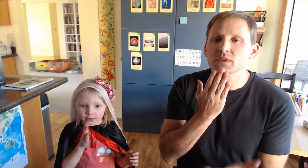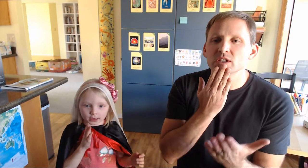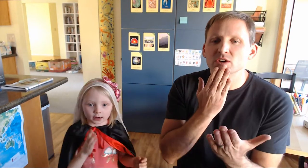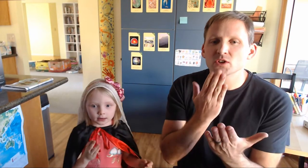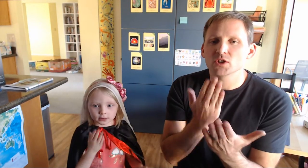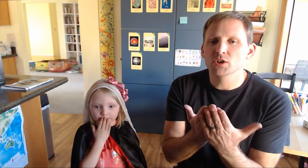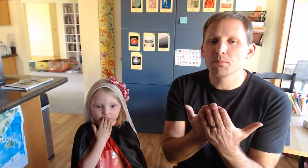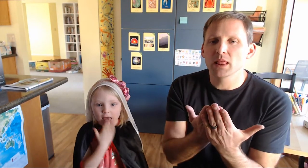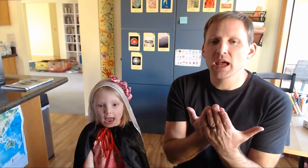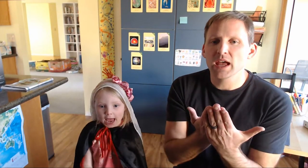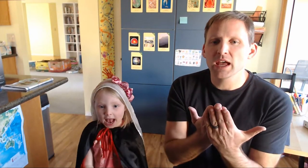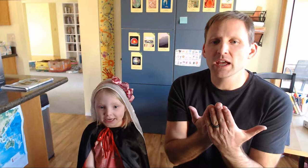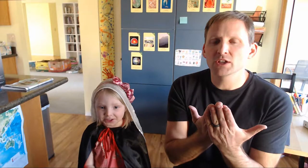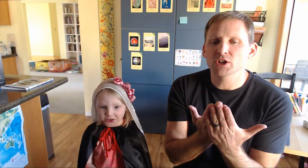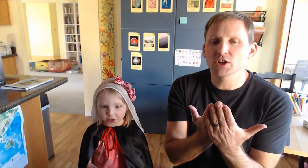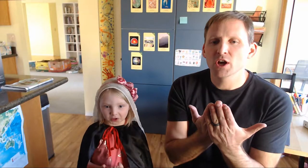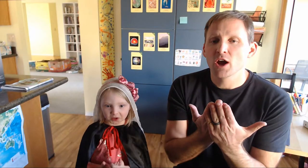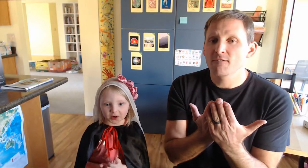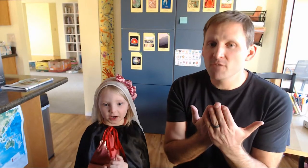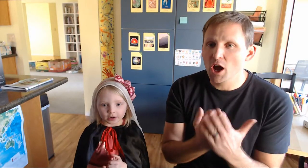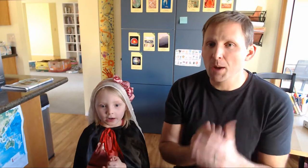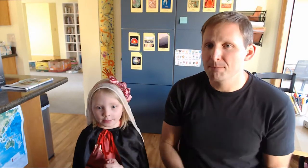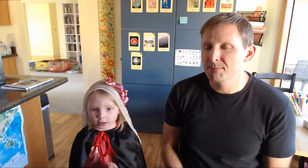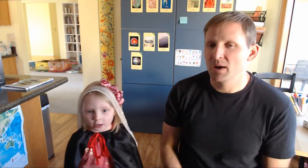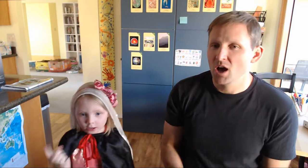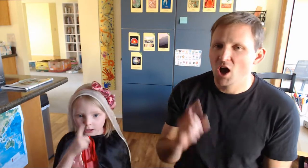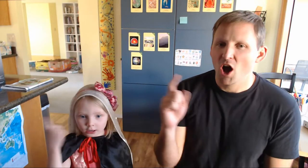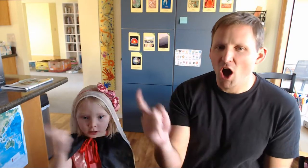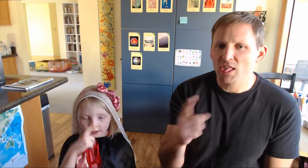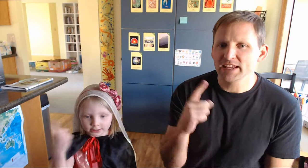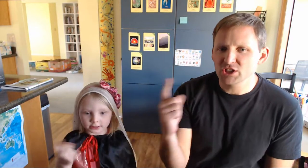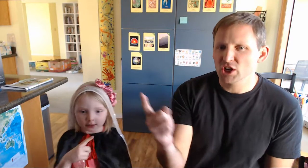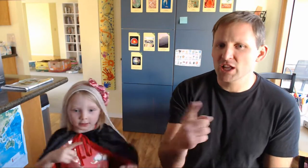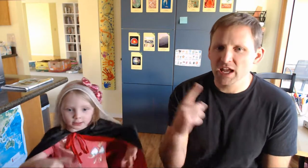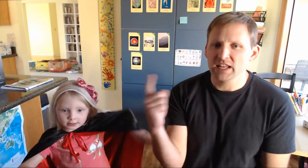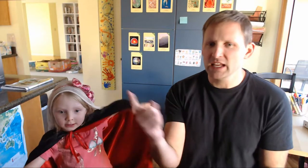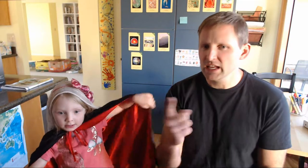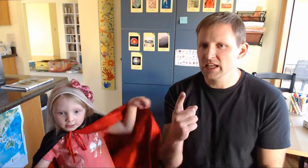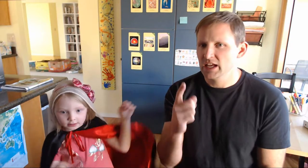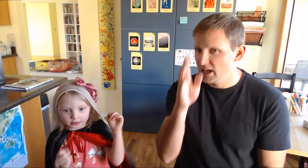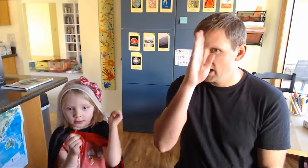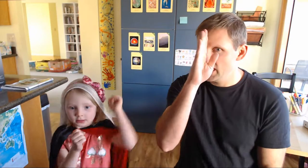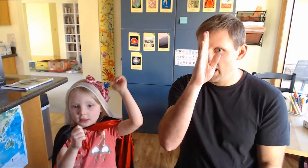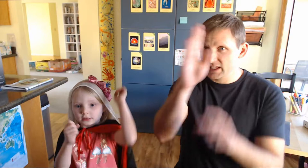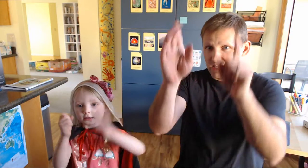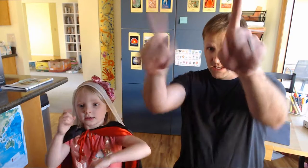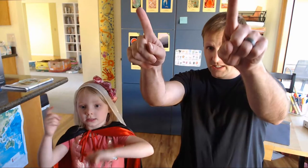mere good pleasure from all eternity elected